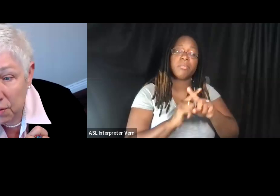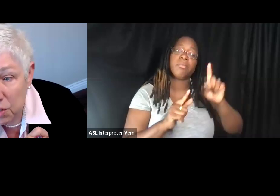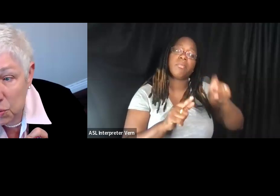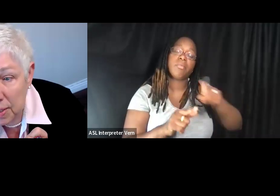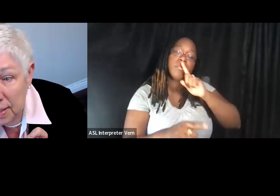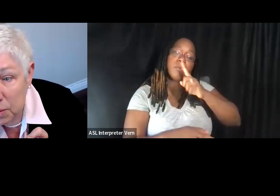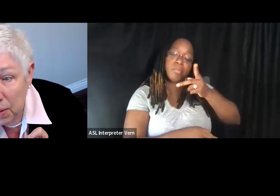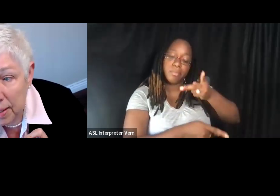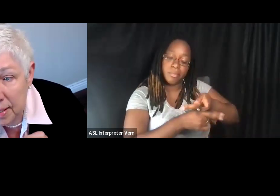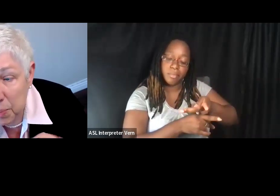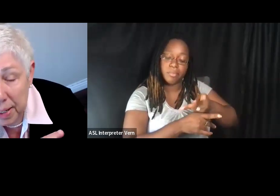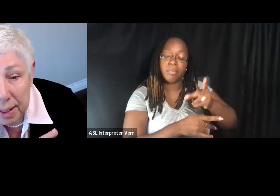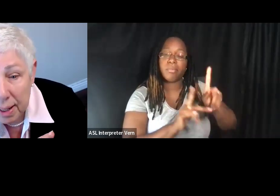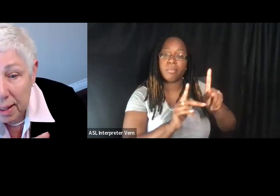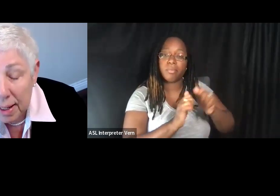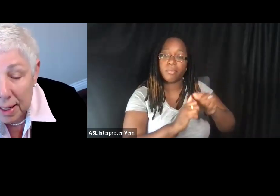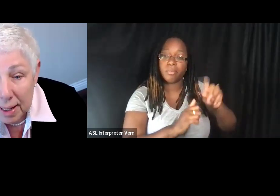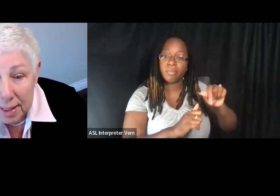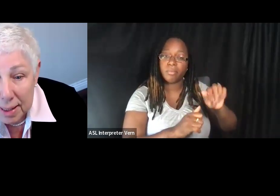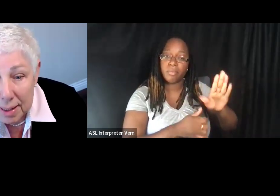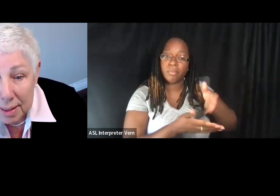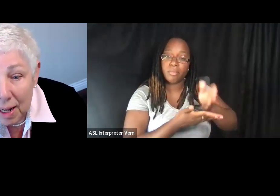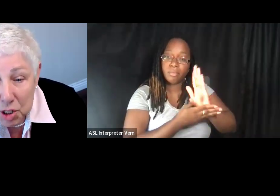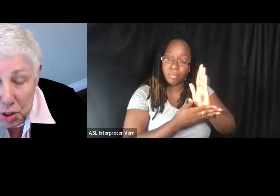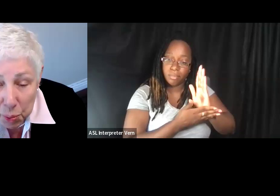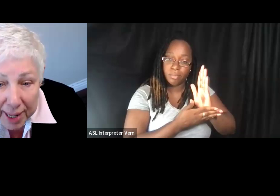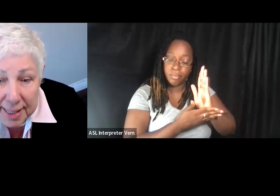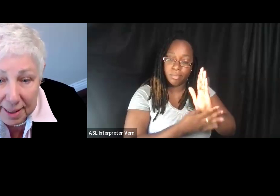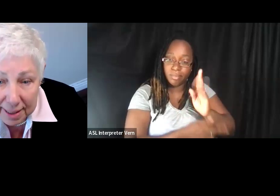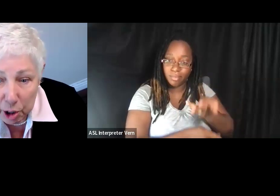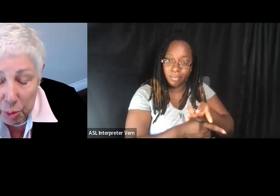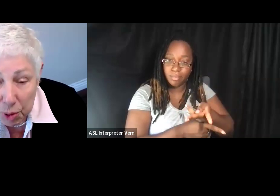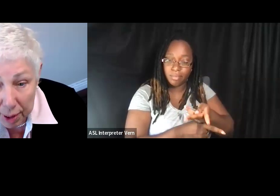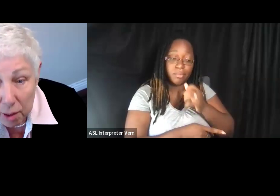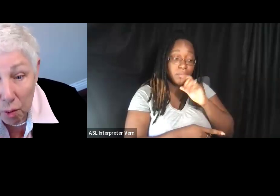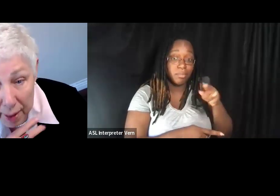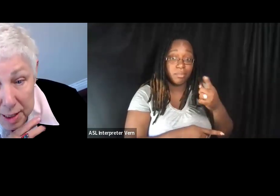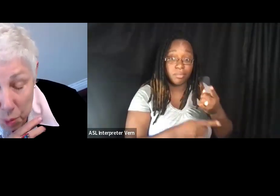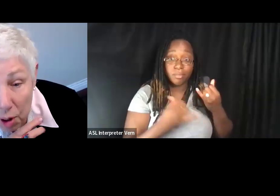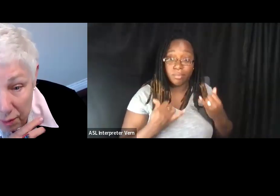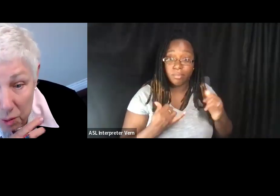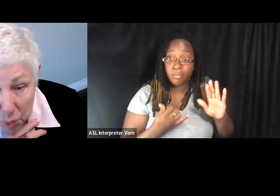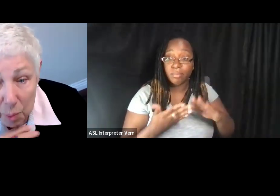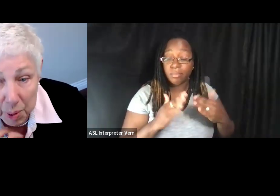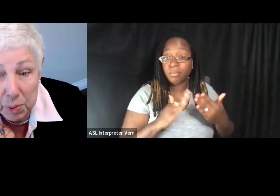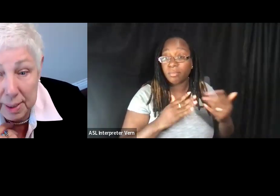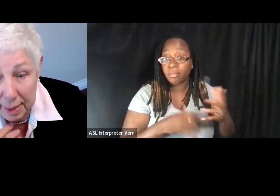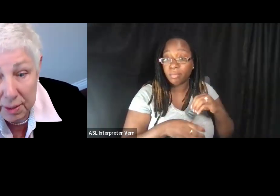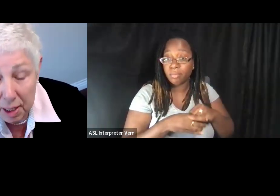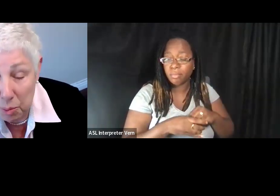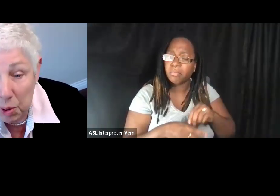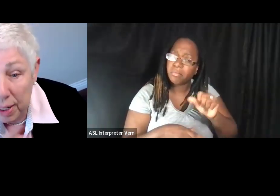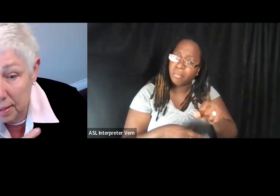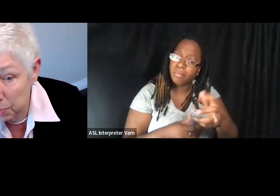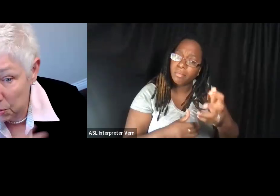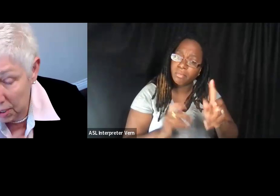of individuals with disabilities to be not just present in their community, although that's part of it. We want people to live